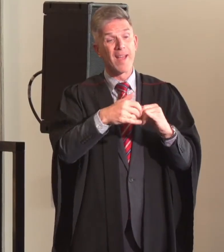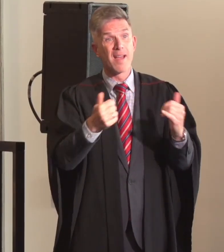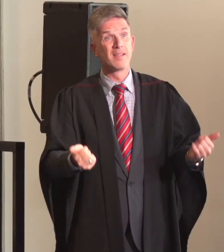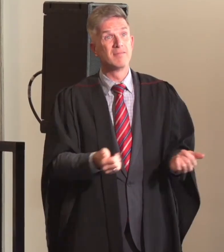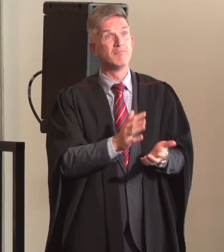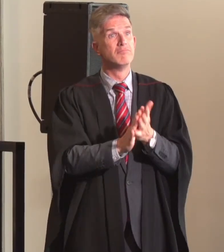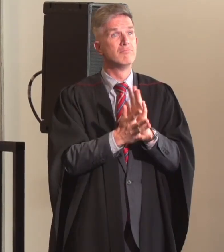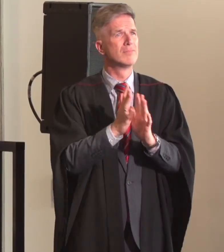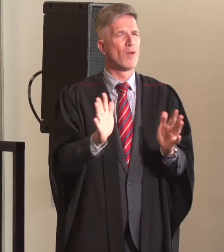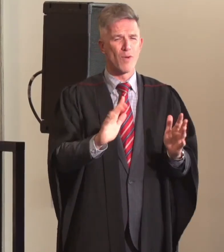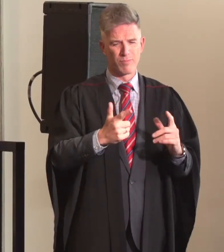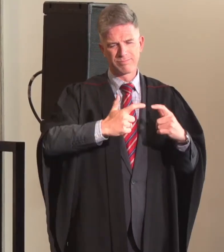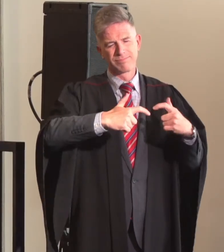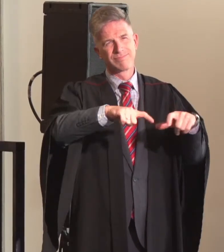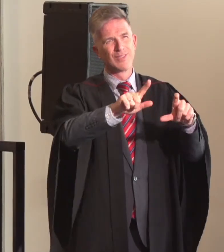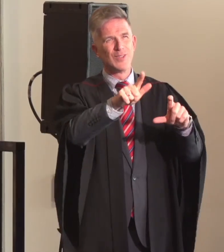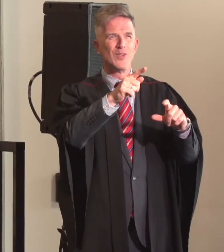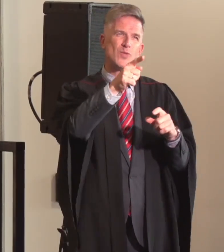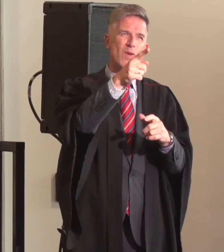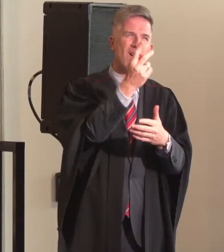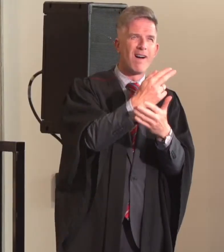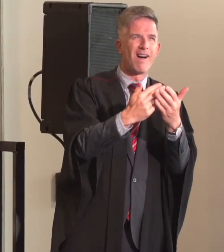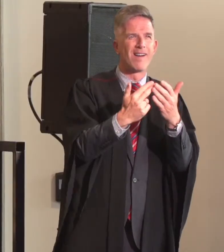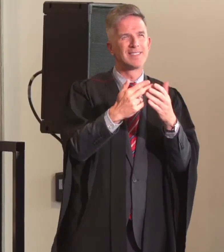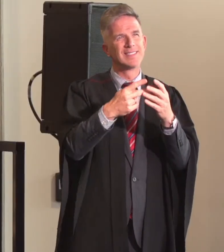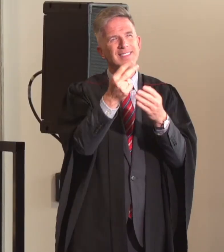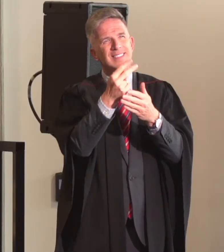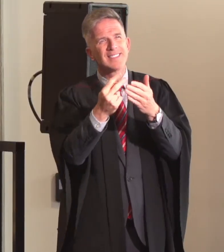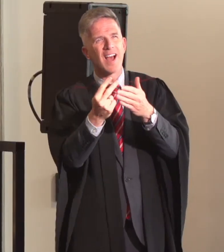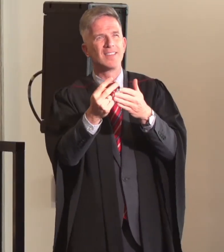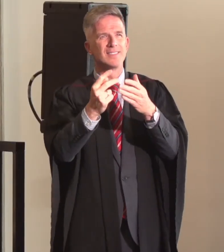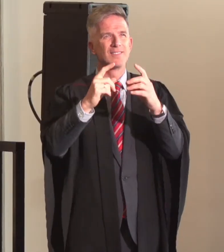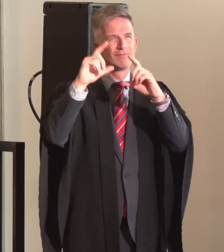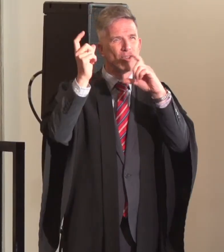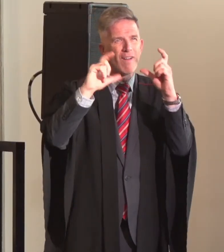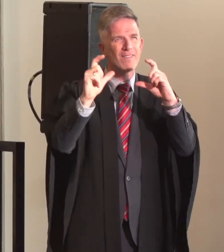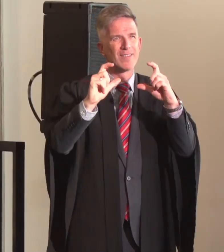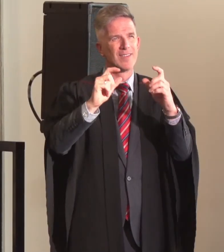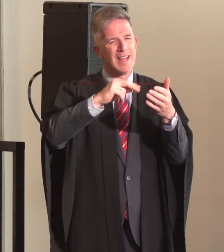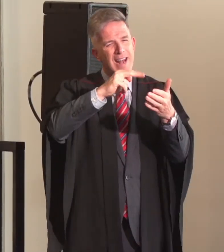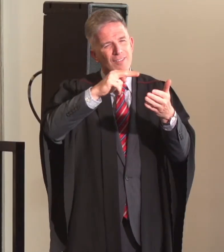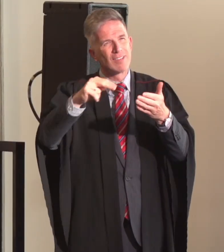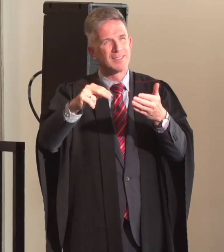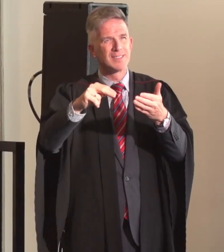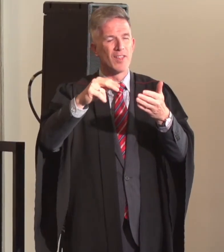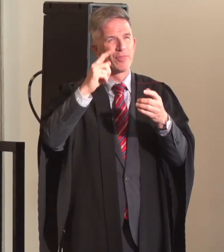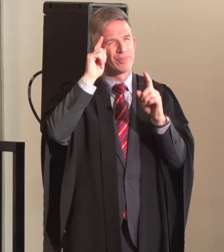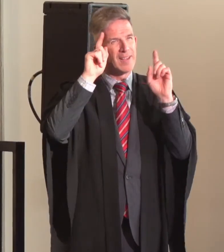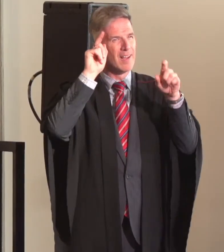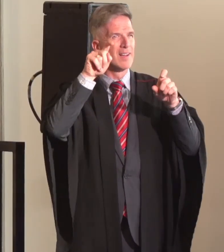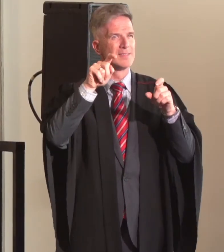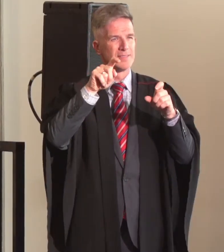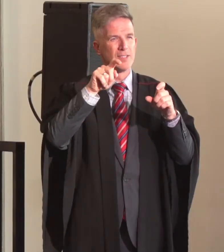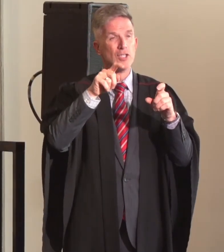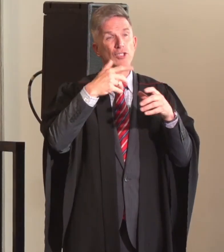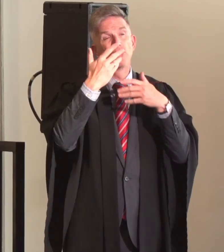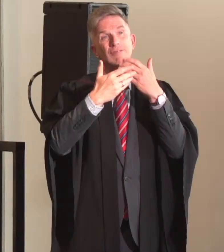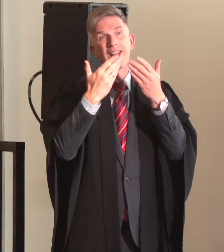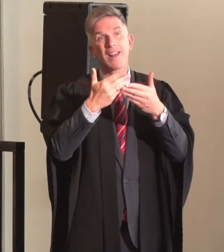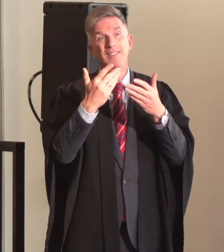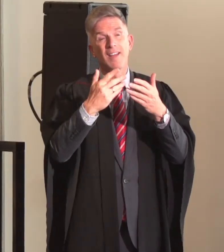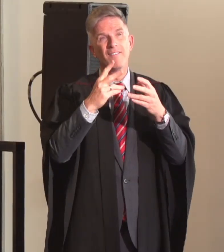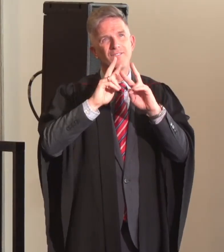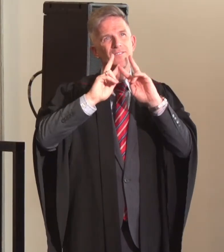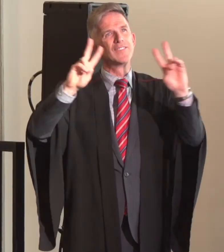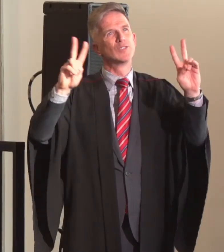just as graduates, you're artists, designers, photographers, illustrators, thinkers, storytellers, and visual communicators. You have